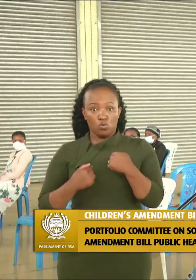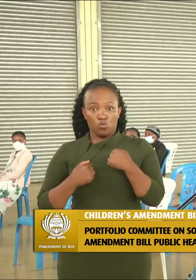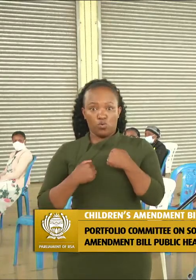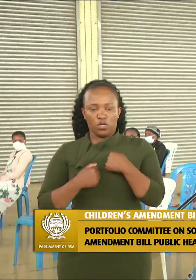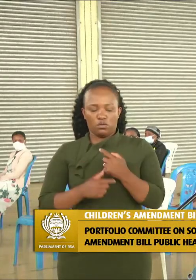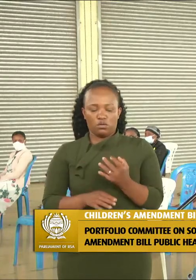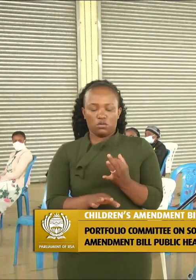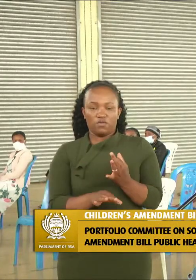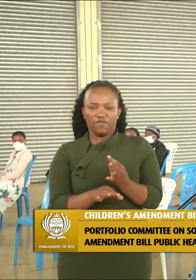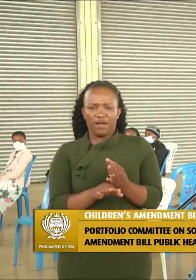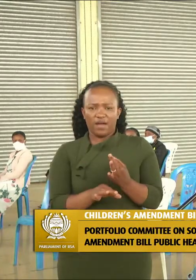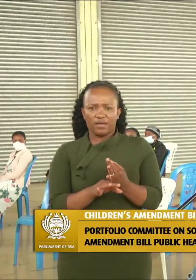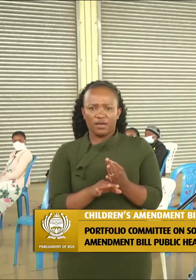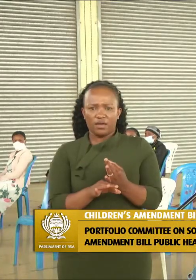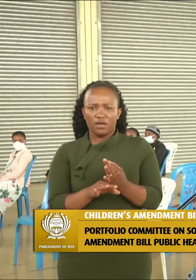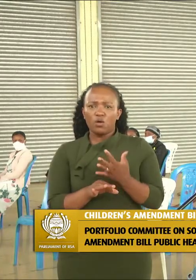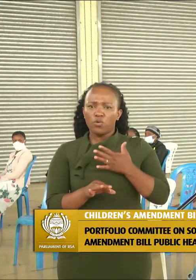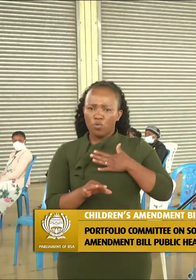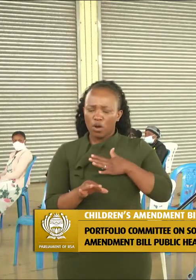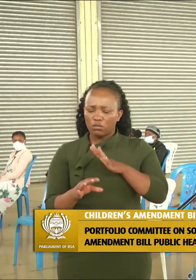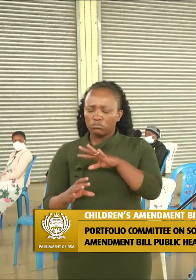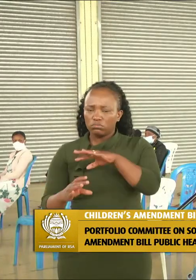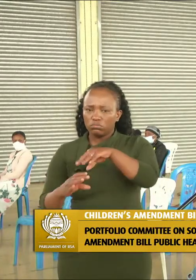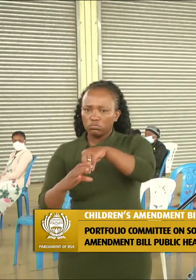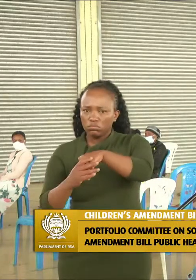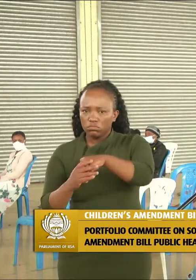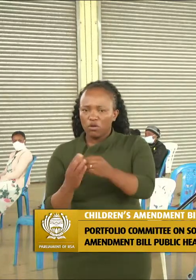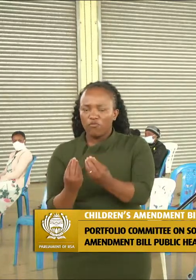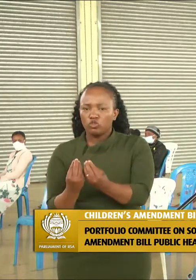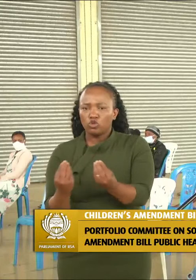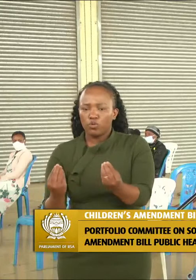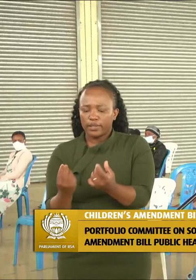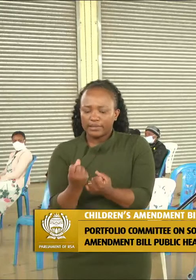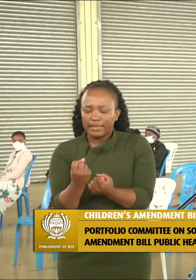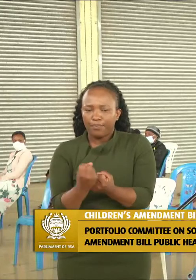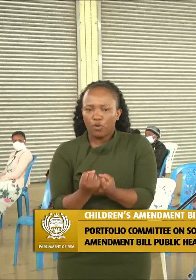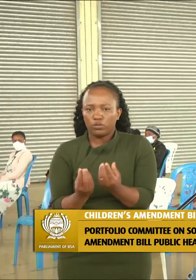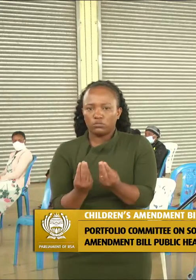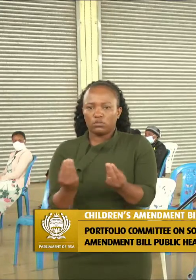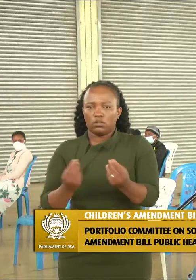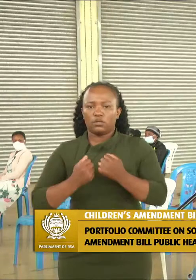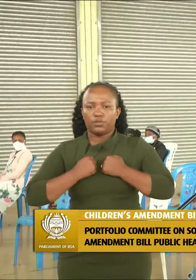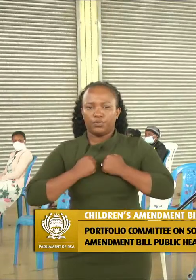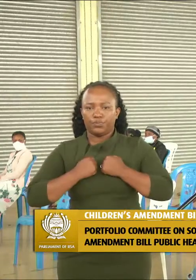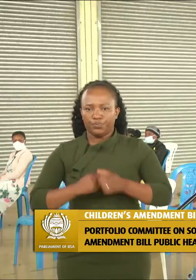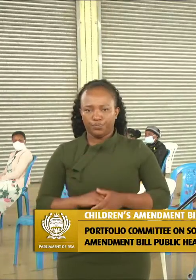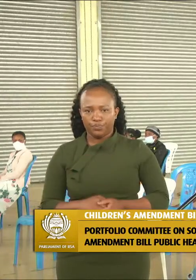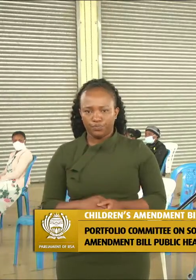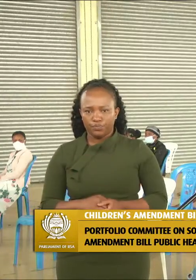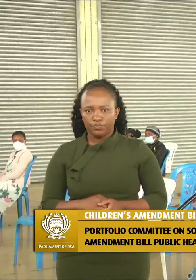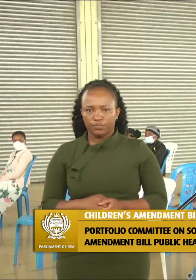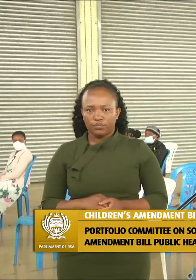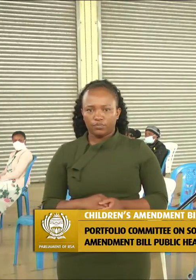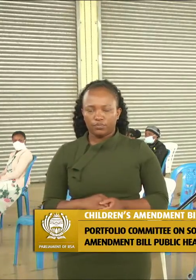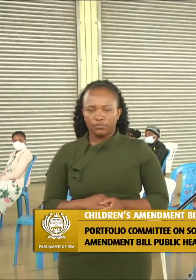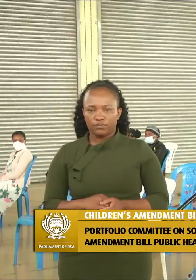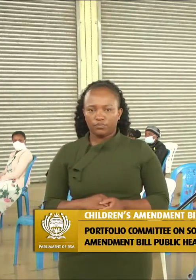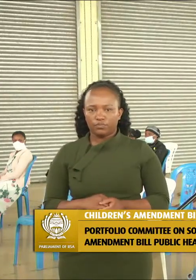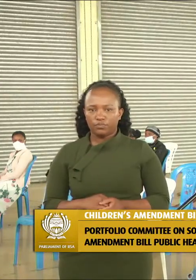children's lives. Iqiniso leyokuthi sifuna ukuba ingxenye yezimpilo zabantwana bethu. We are